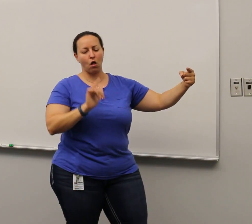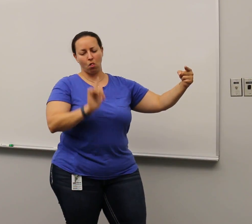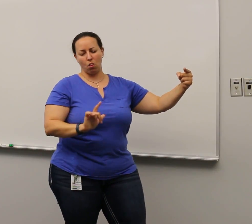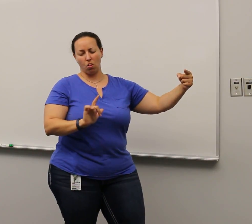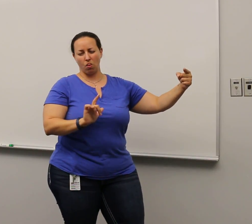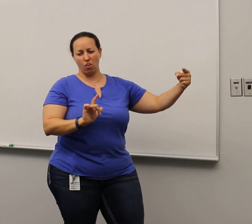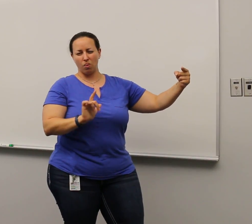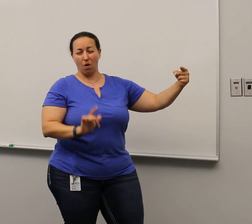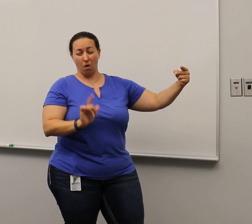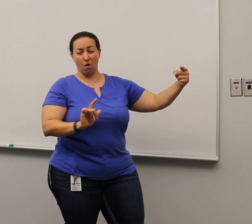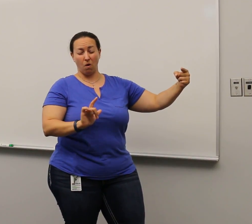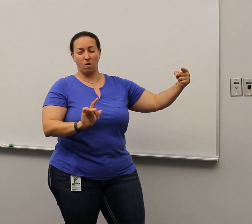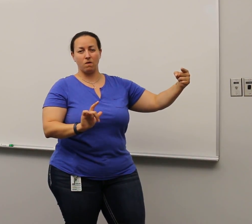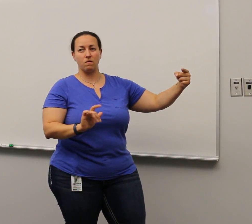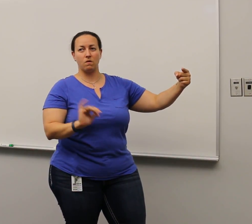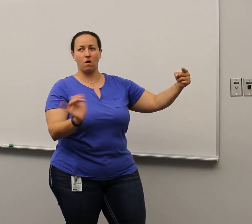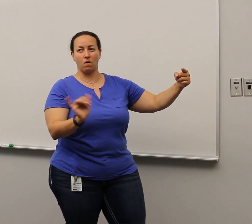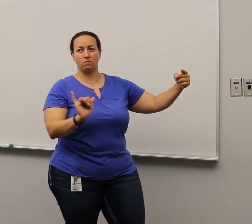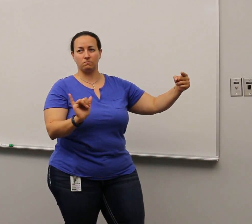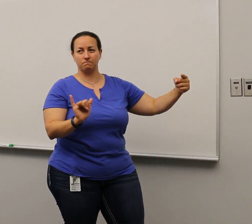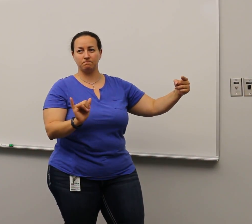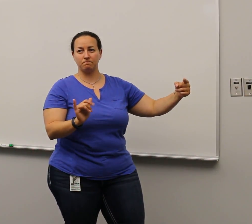but a greater mechanical advantage.